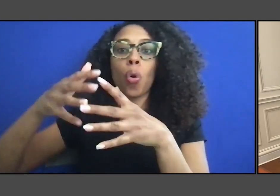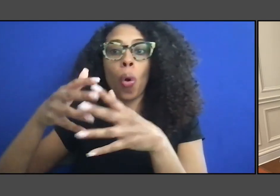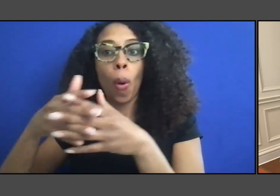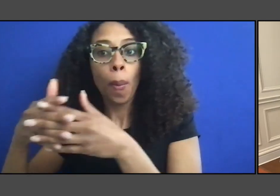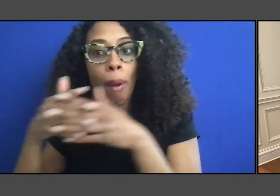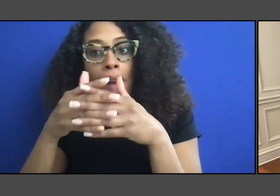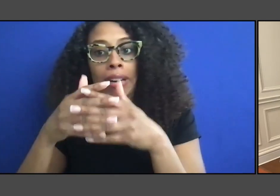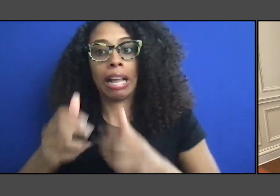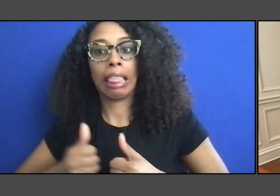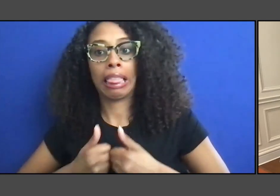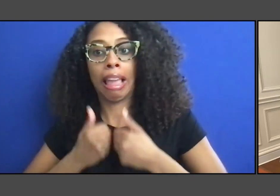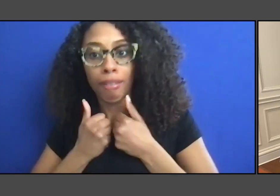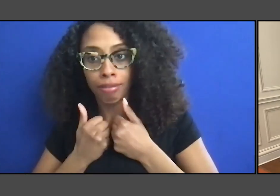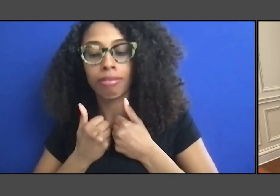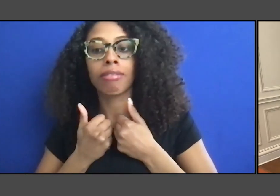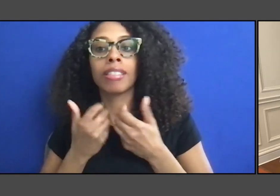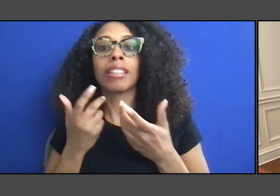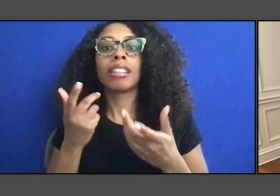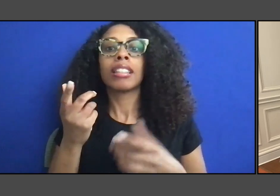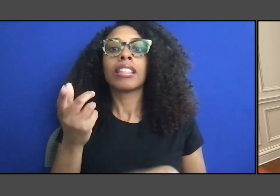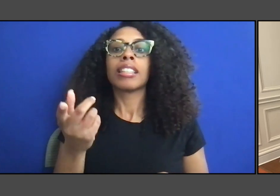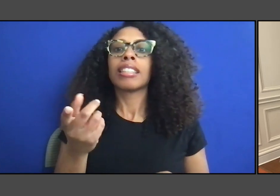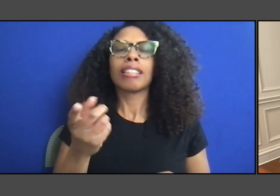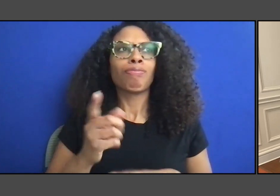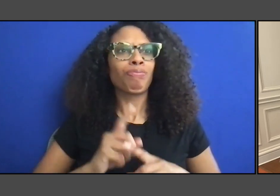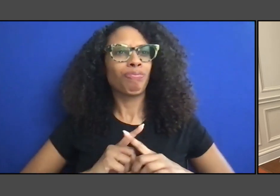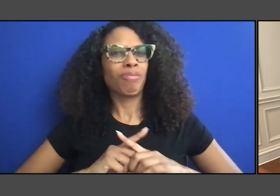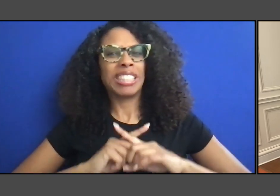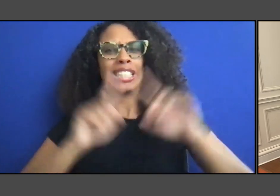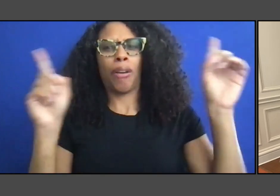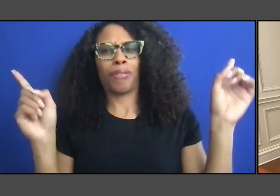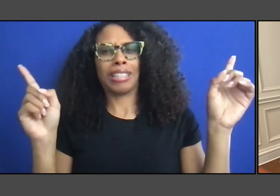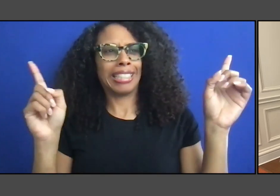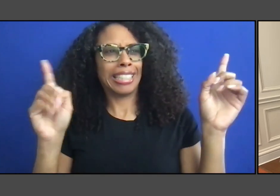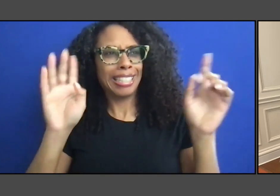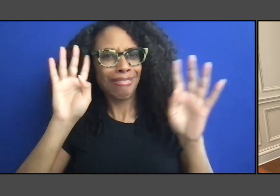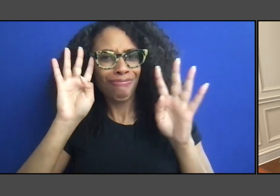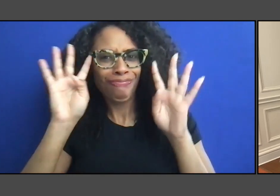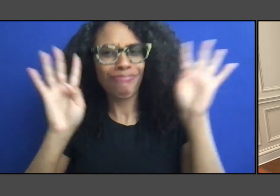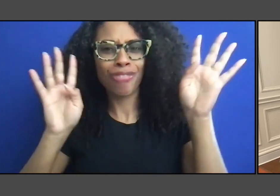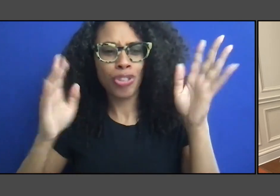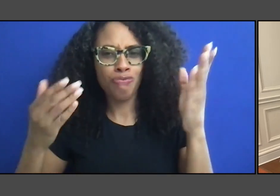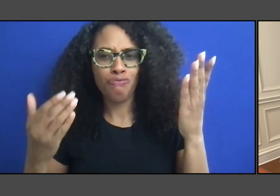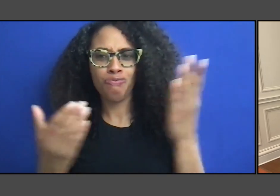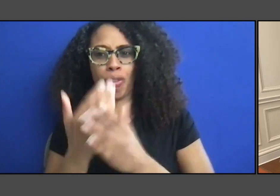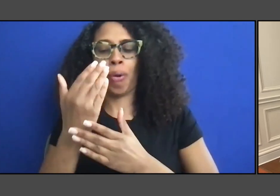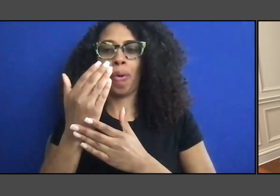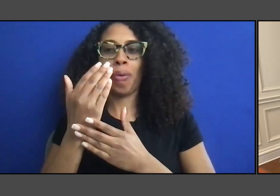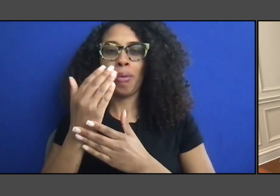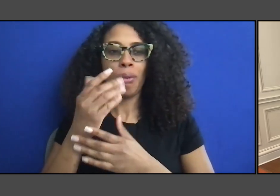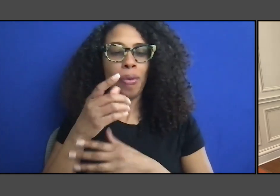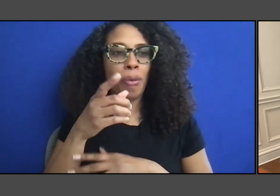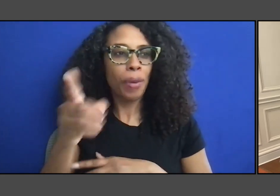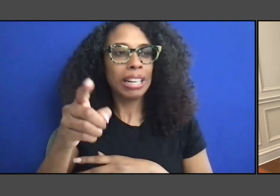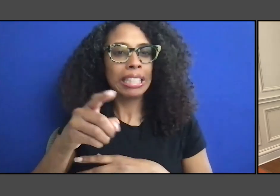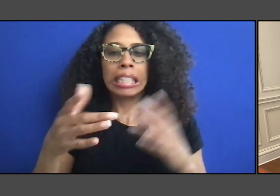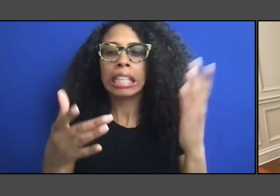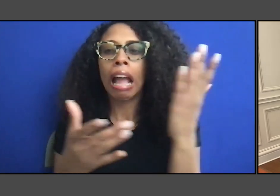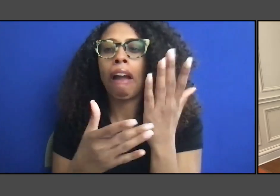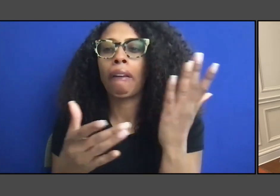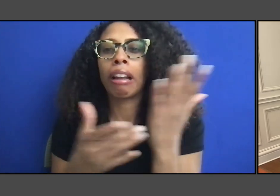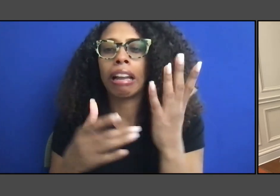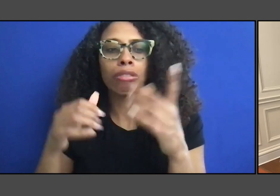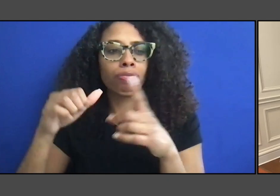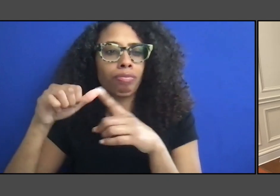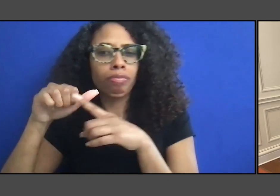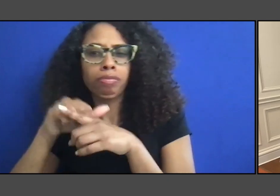In its expressivity, in its sheer originality, its highly nuanced virtuosic techniques and practices, it's